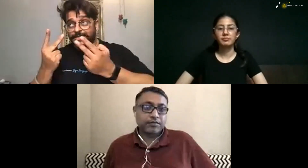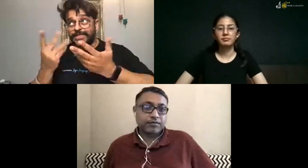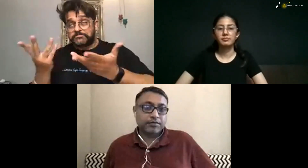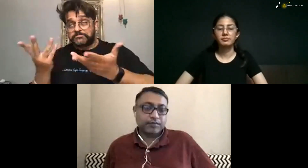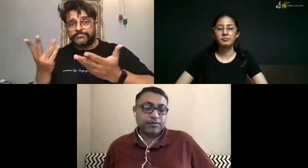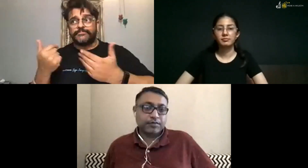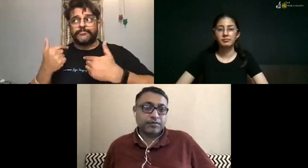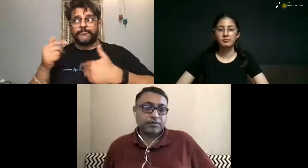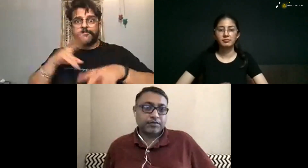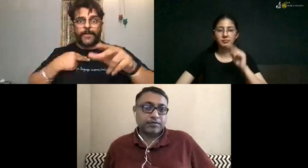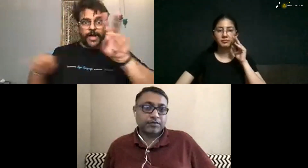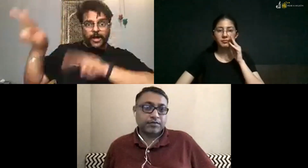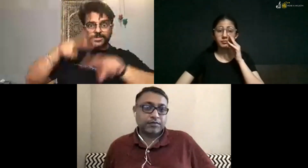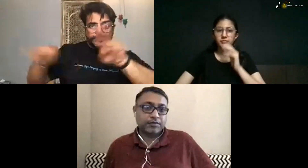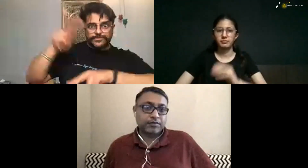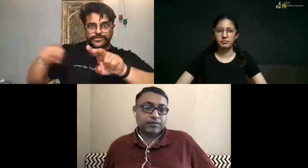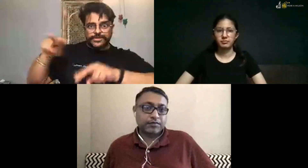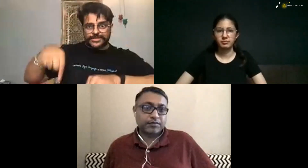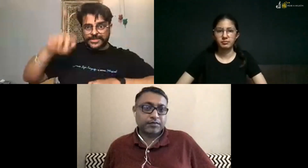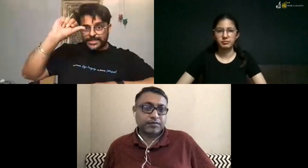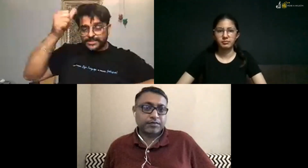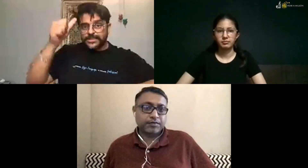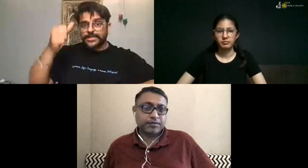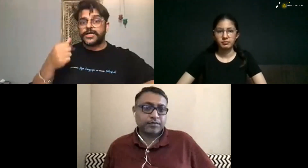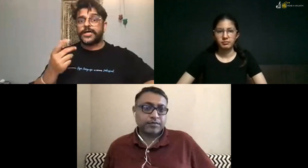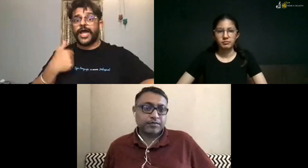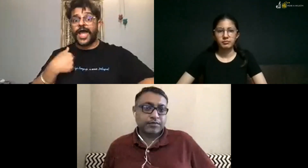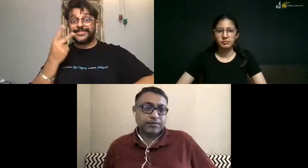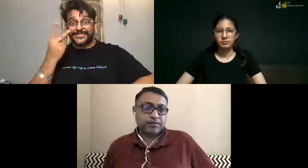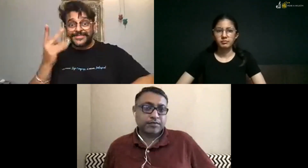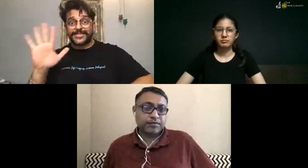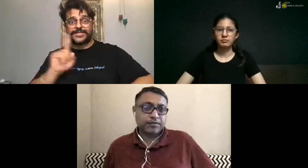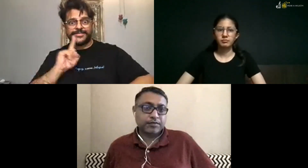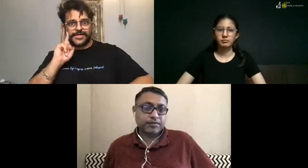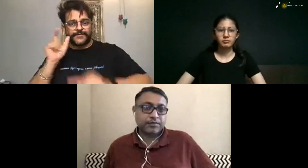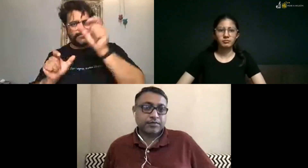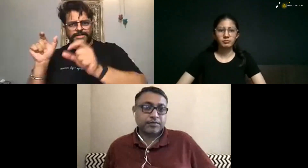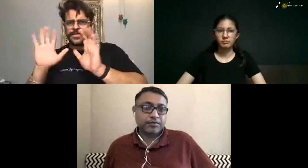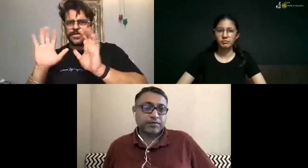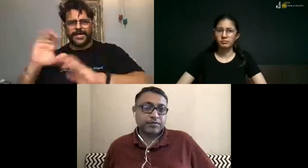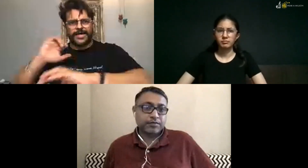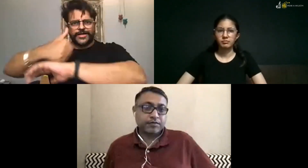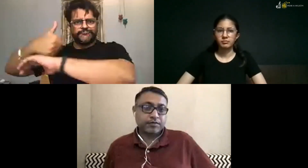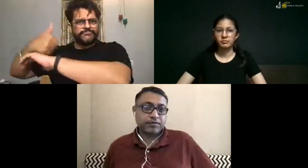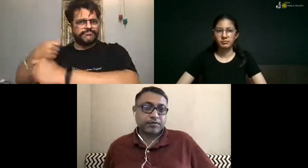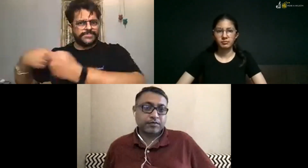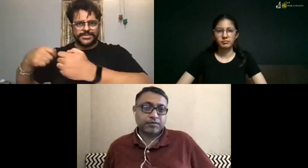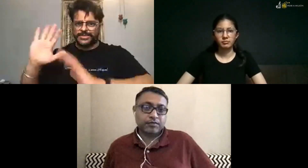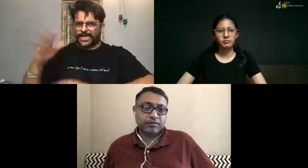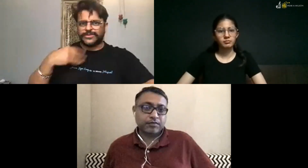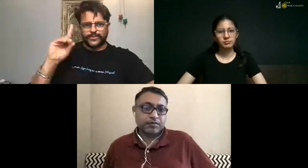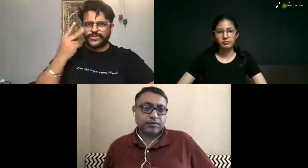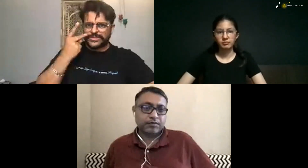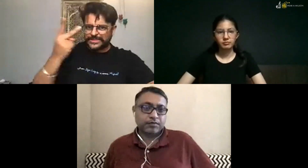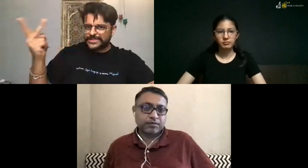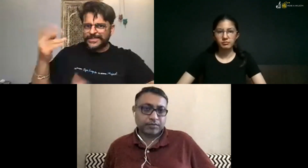One thing I do see that from my observation here in India, that I see that deaf people, they have